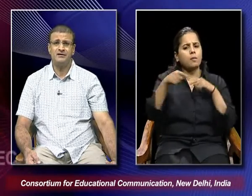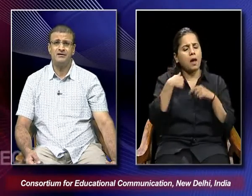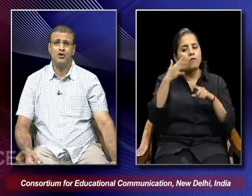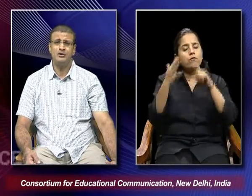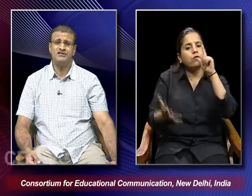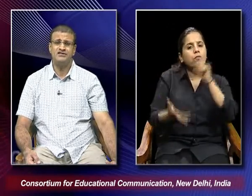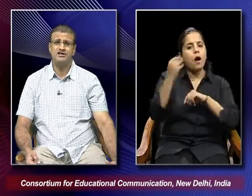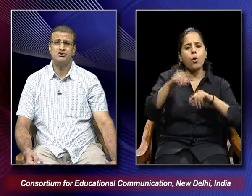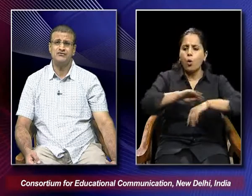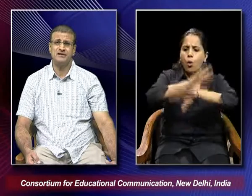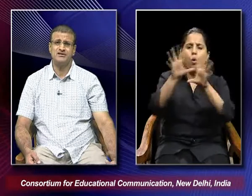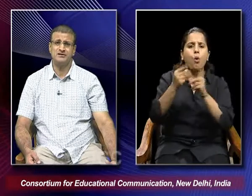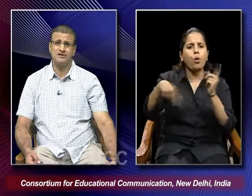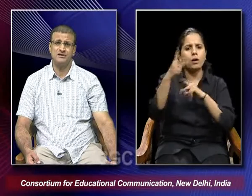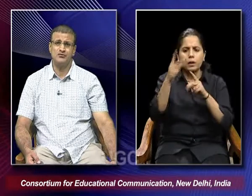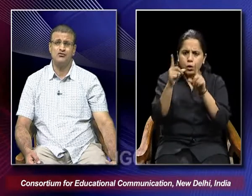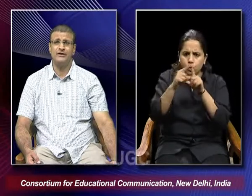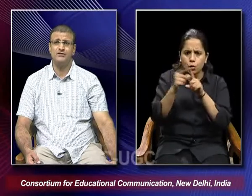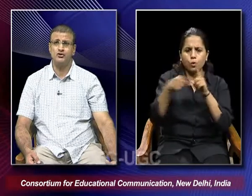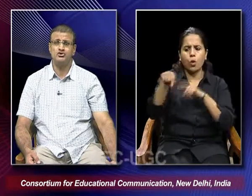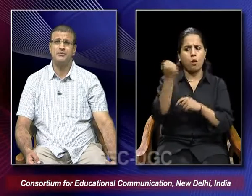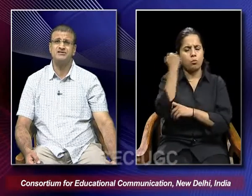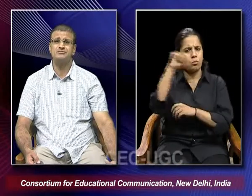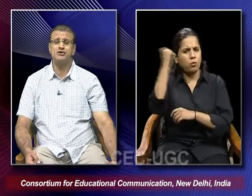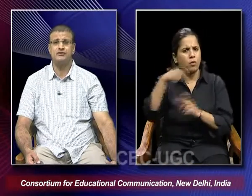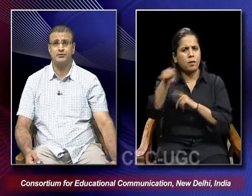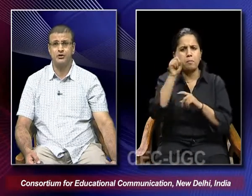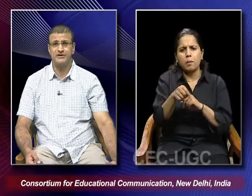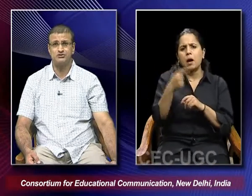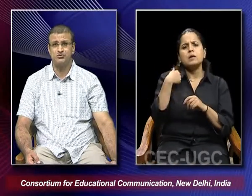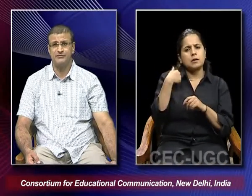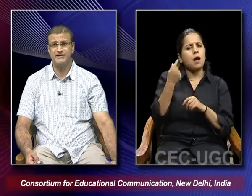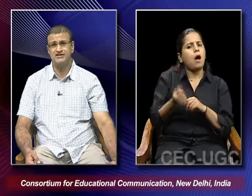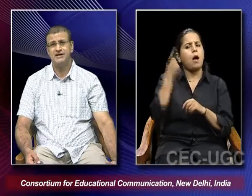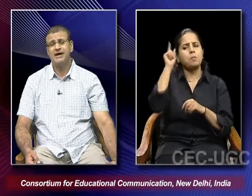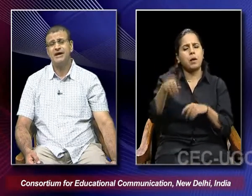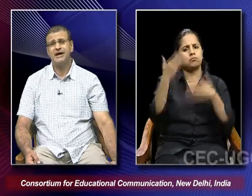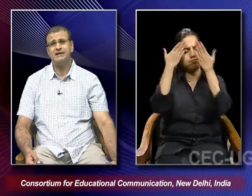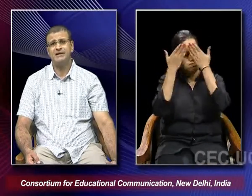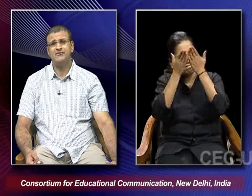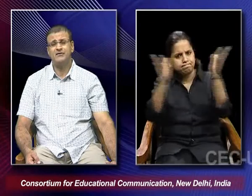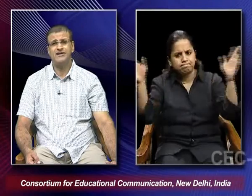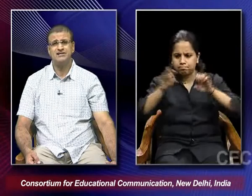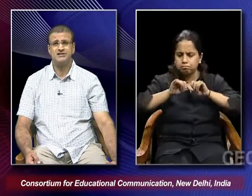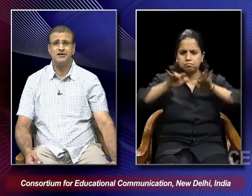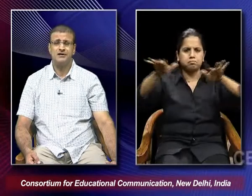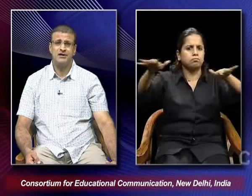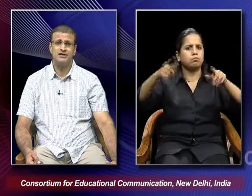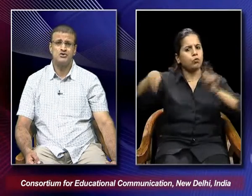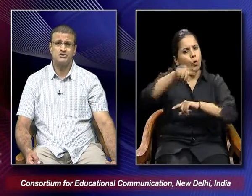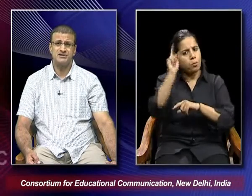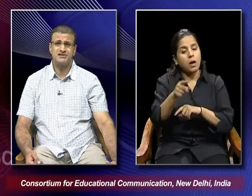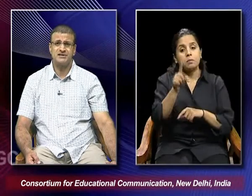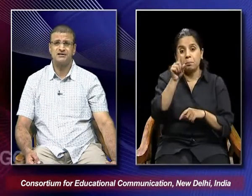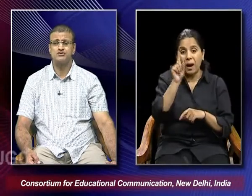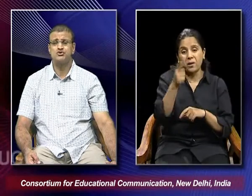that all these kinds of things, the movement was to be some sort of a broad-based movement, and the various